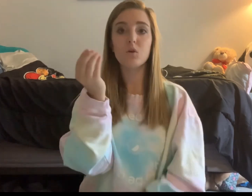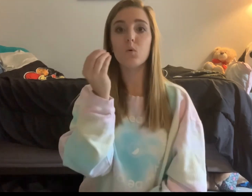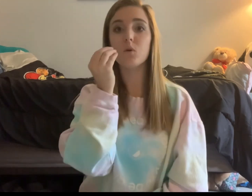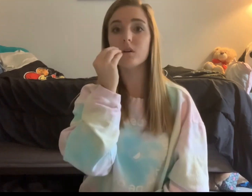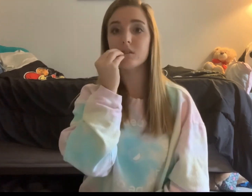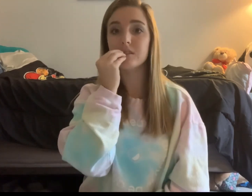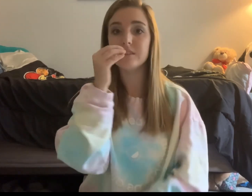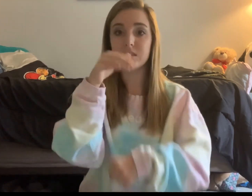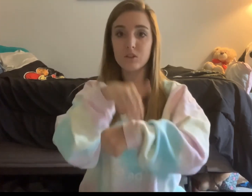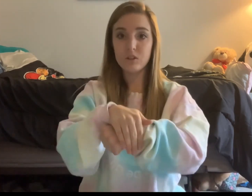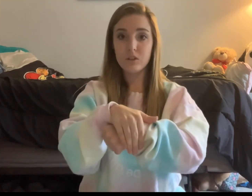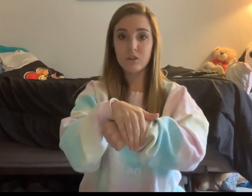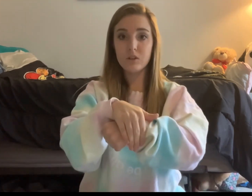or dinner,